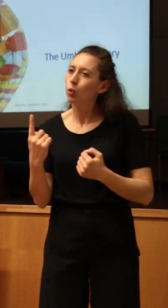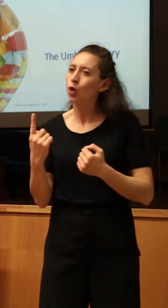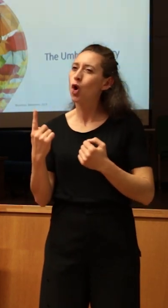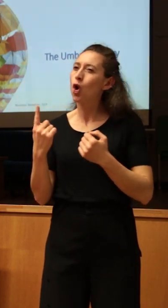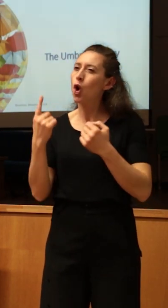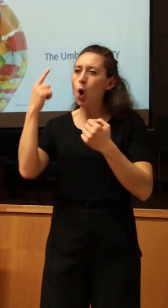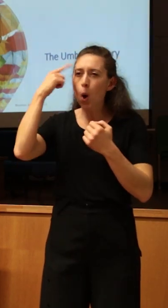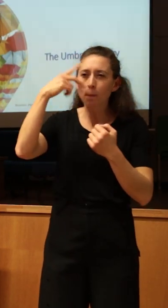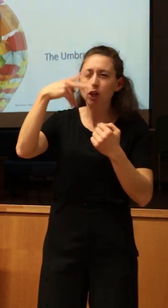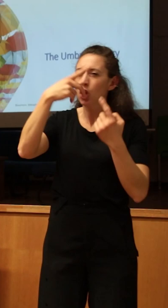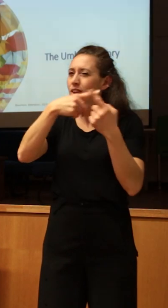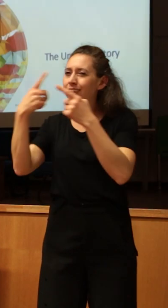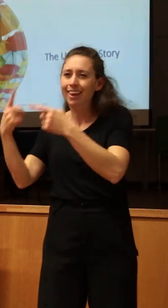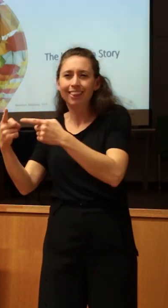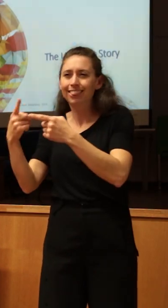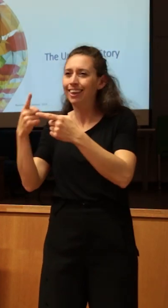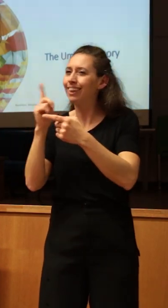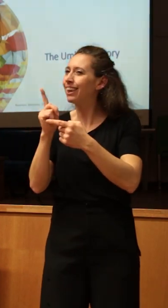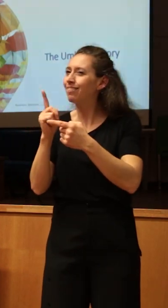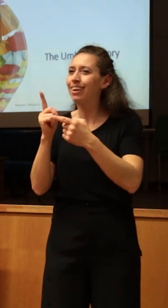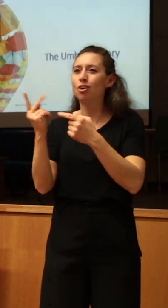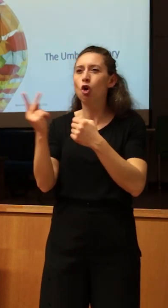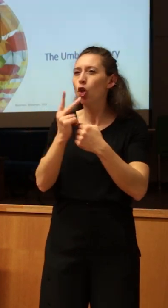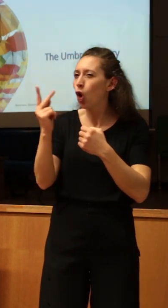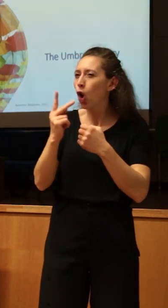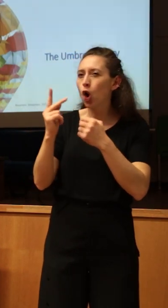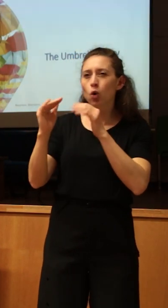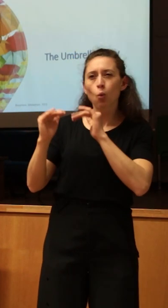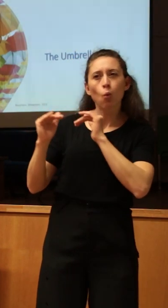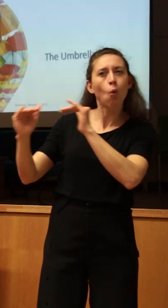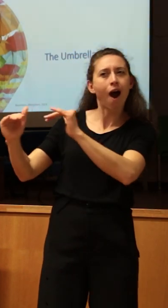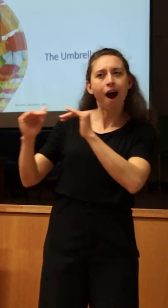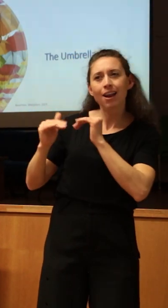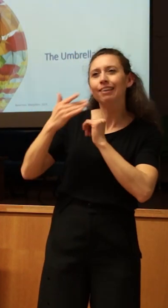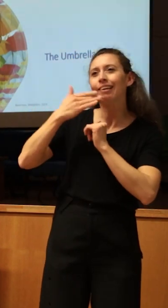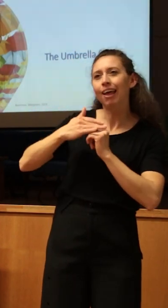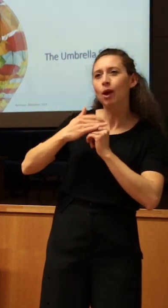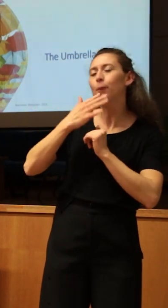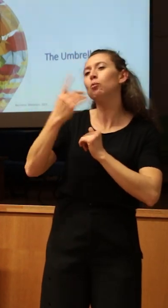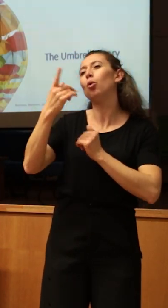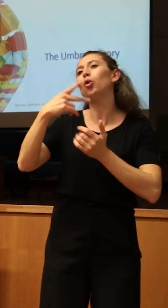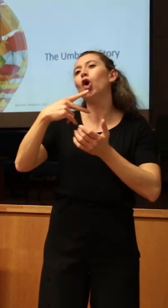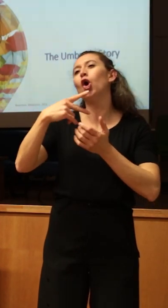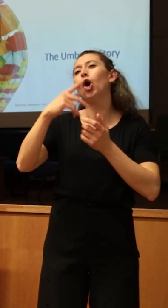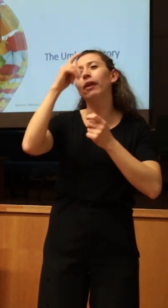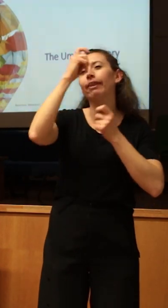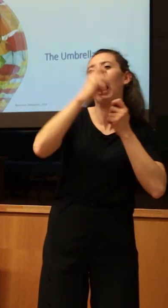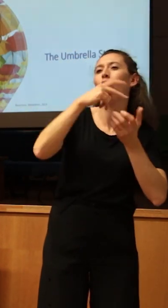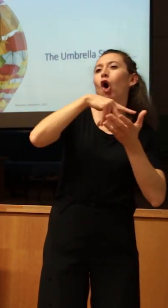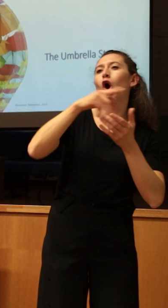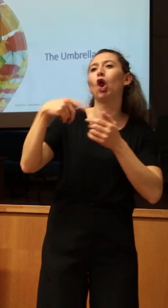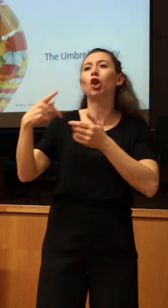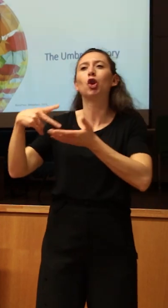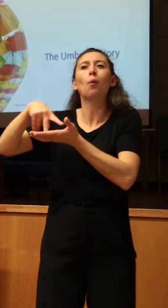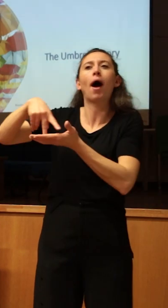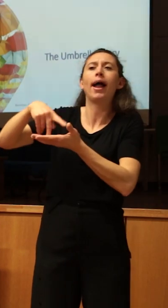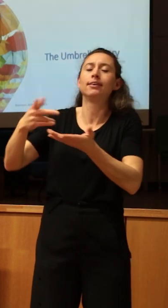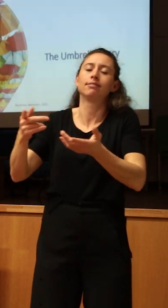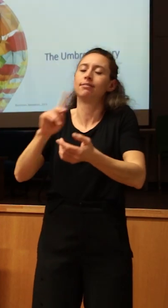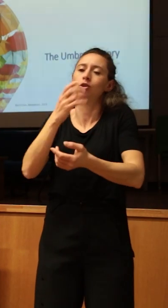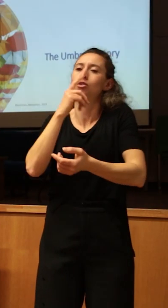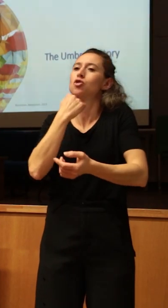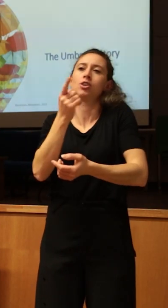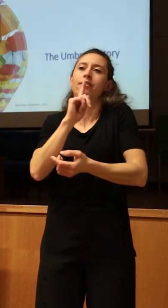danza diferente, eso es lo que está mal en you ese caso. And they do tango, uno hace tango y el otro vals. No, good therapy. No, ahí no hay buena